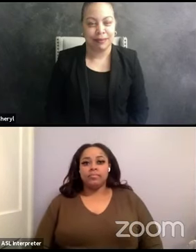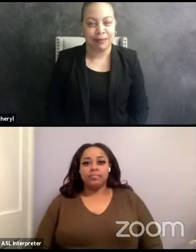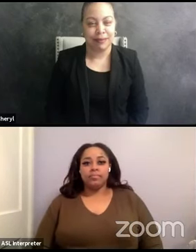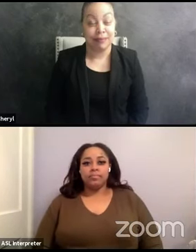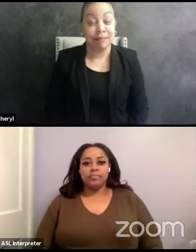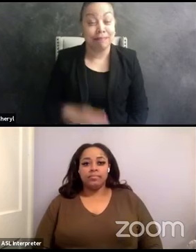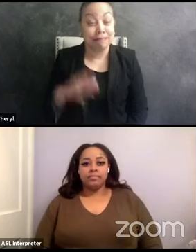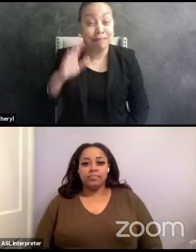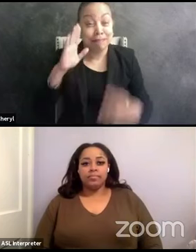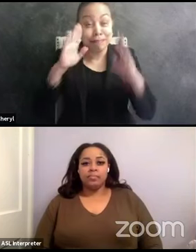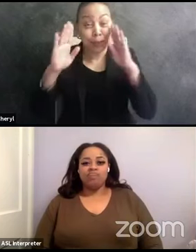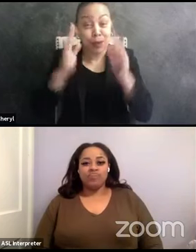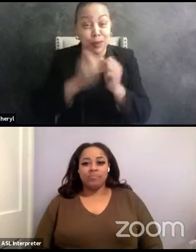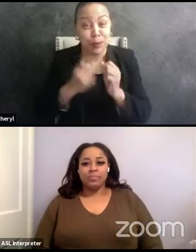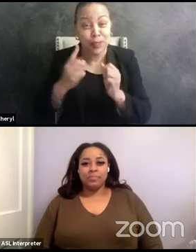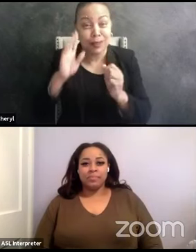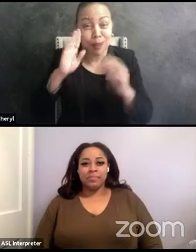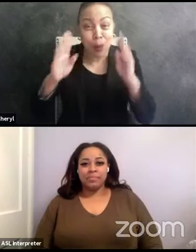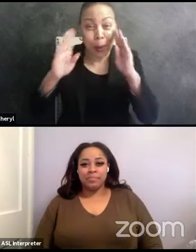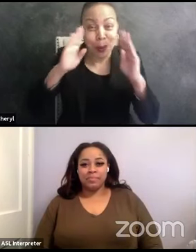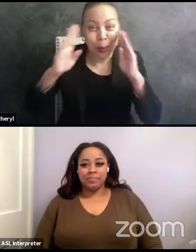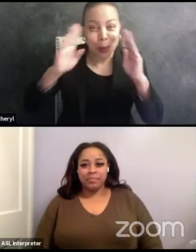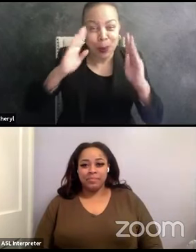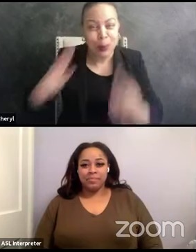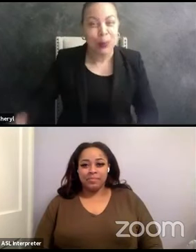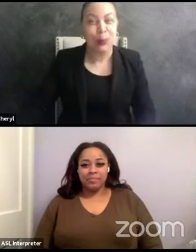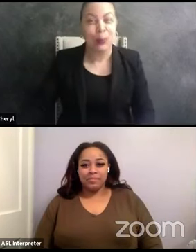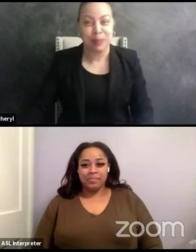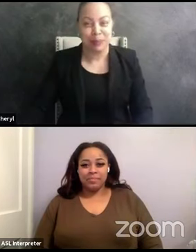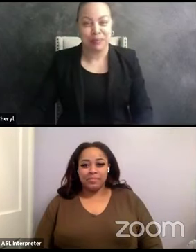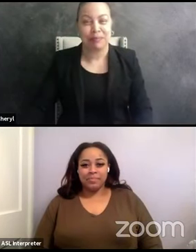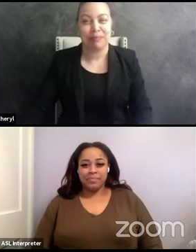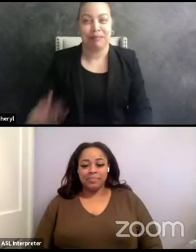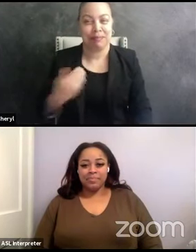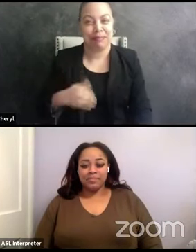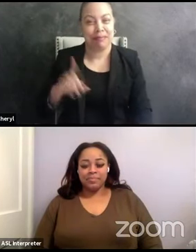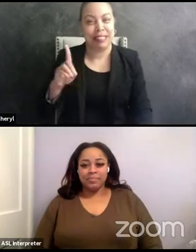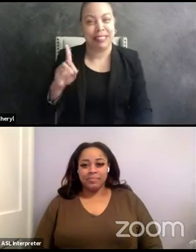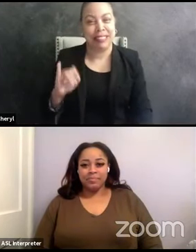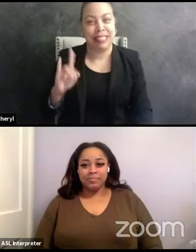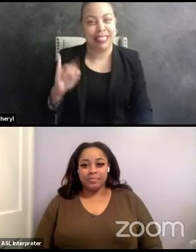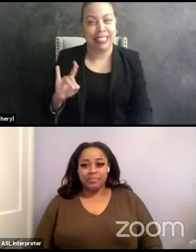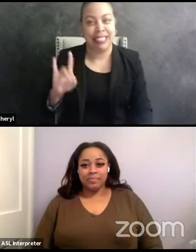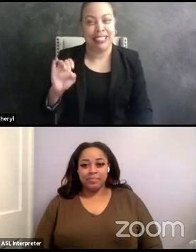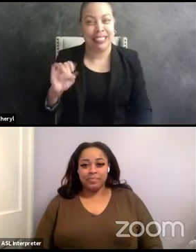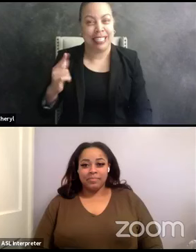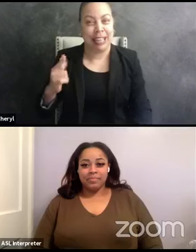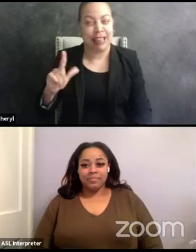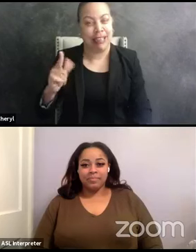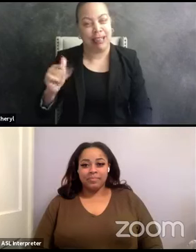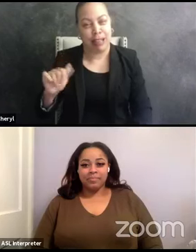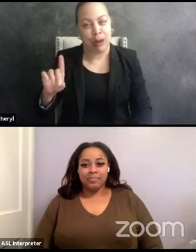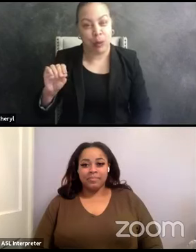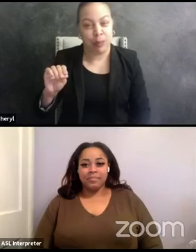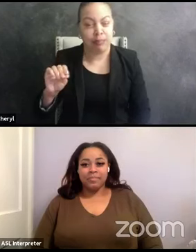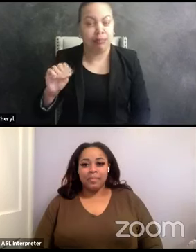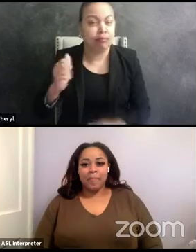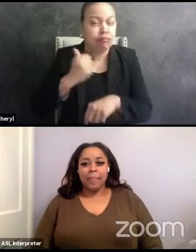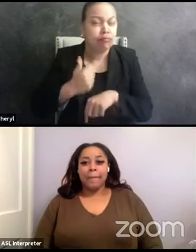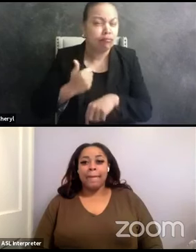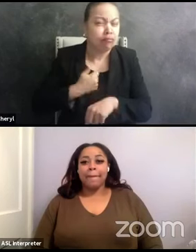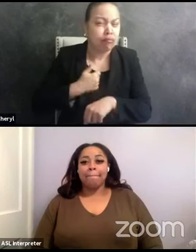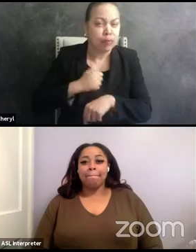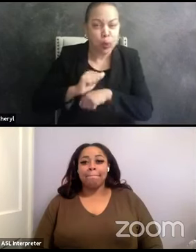Hello, everybody. Hello, hello, hello. My name is DiDi Delgado, and I am an organizer and